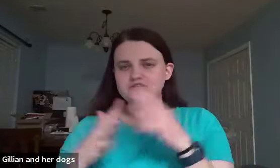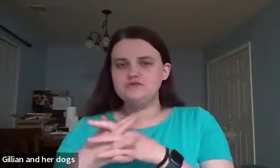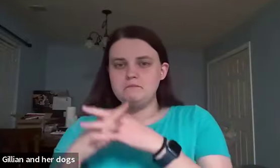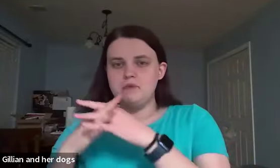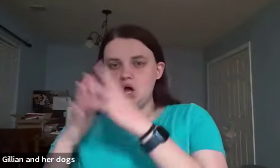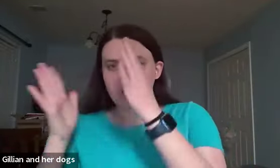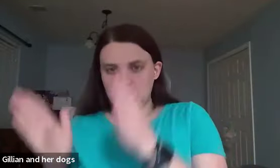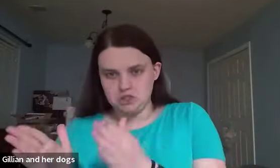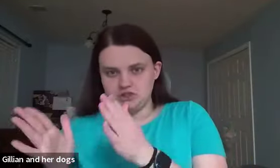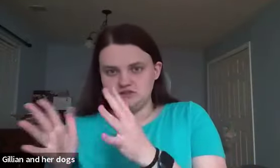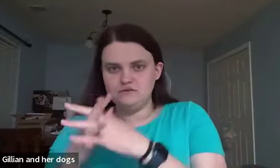do footballer.